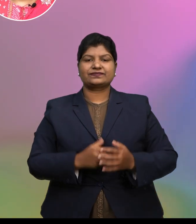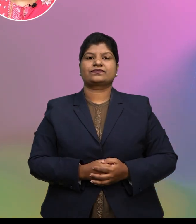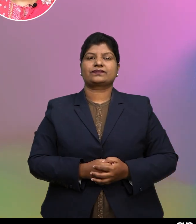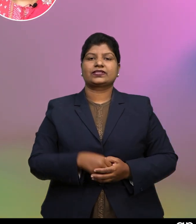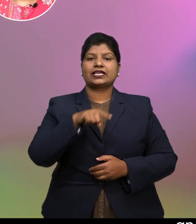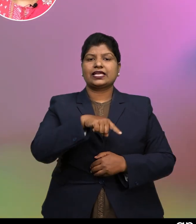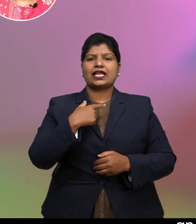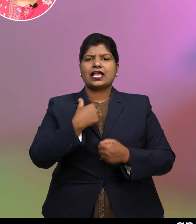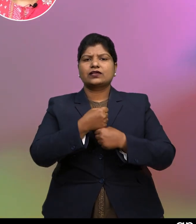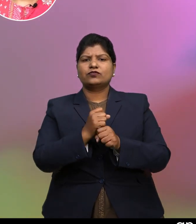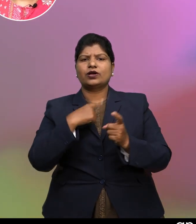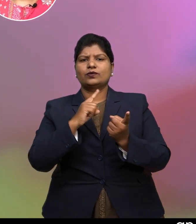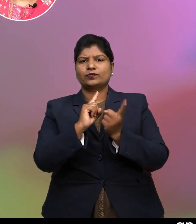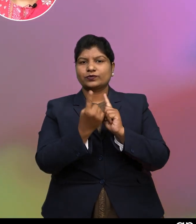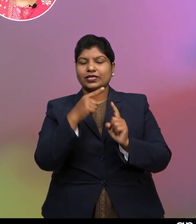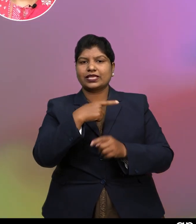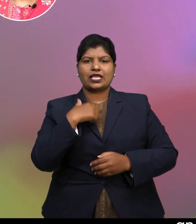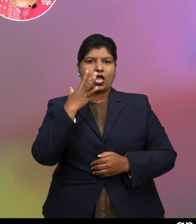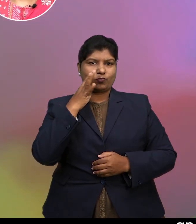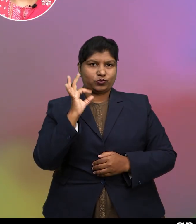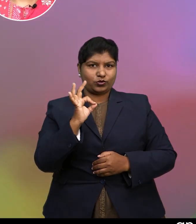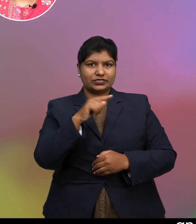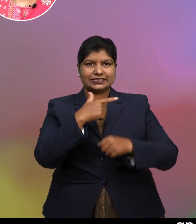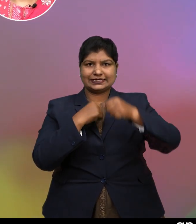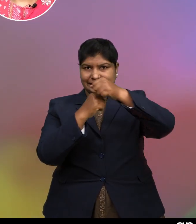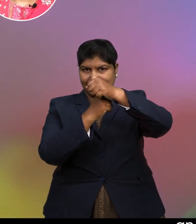and becomes an important structure